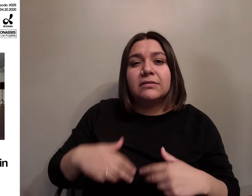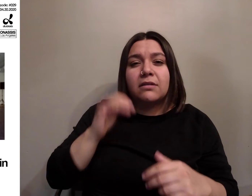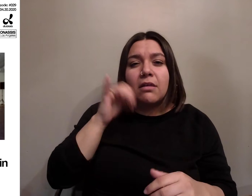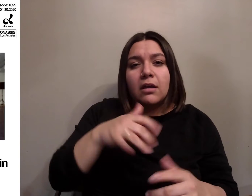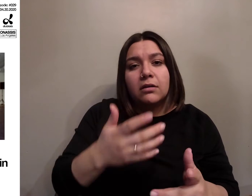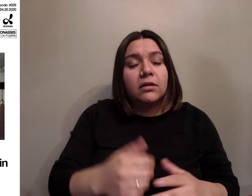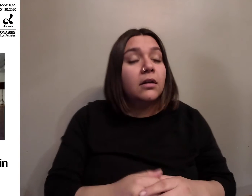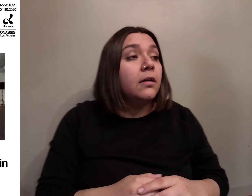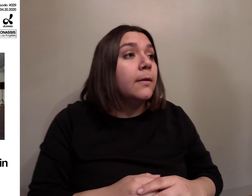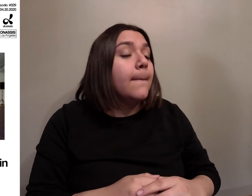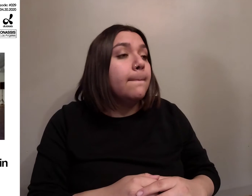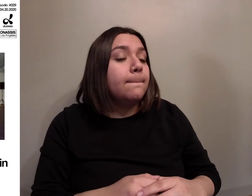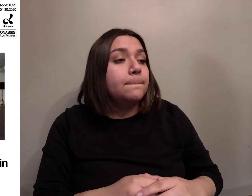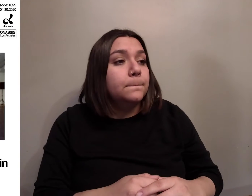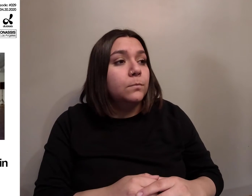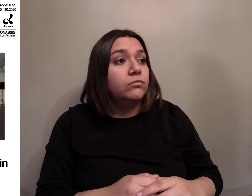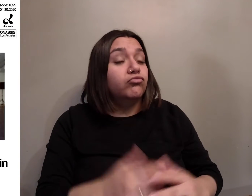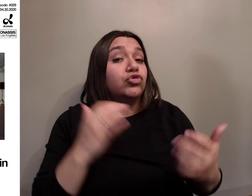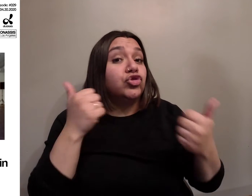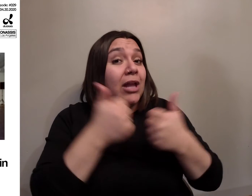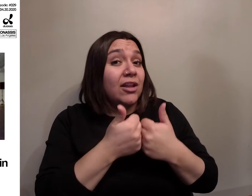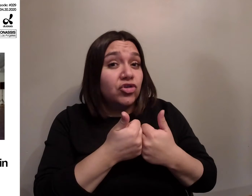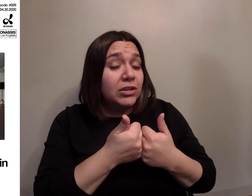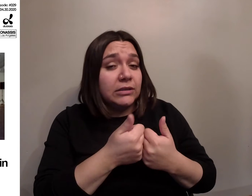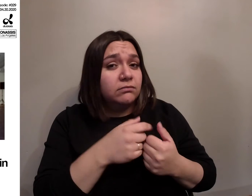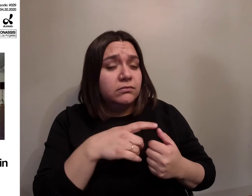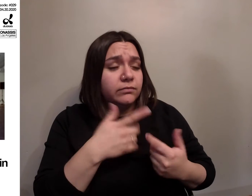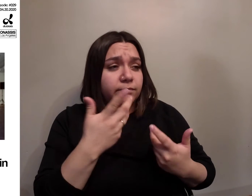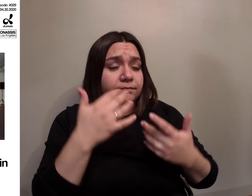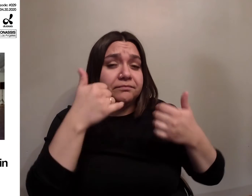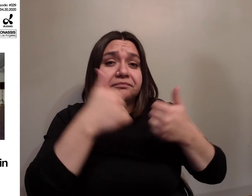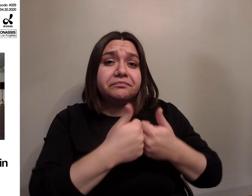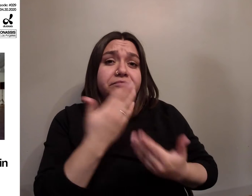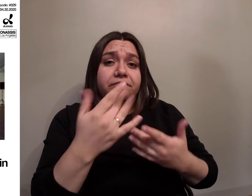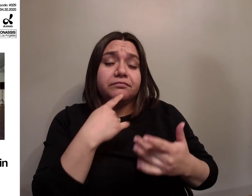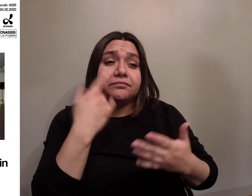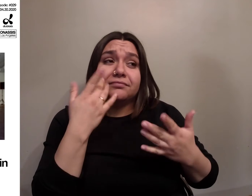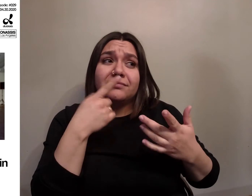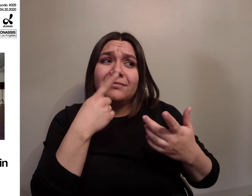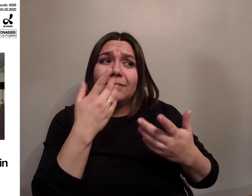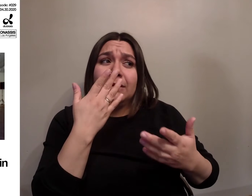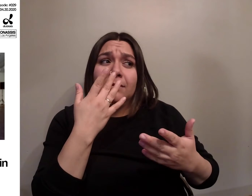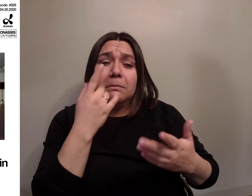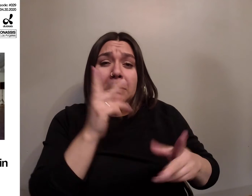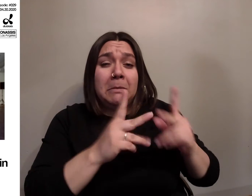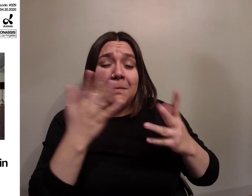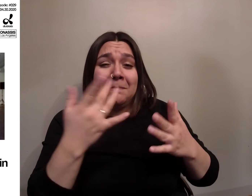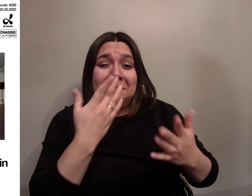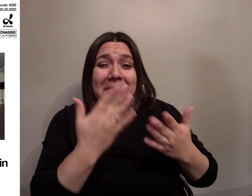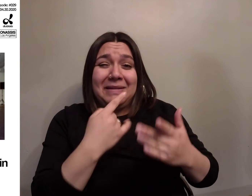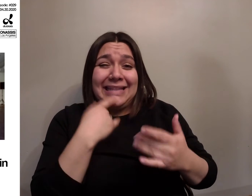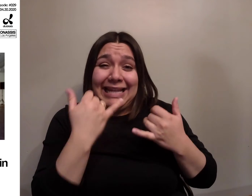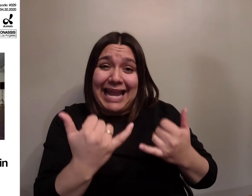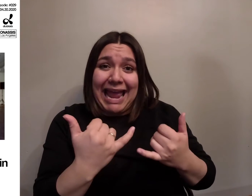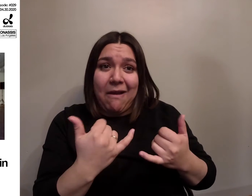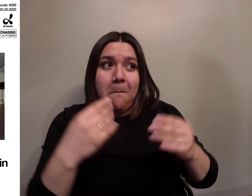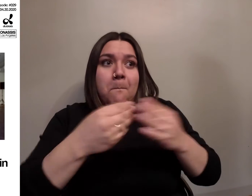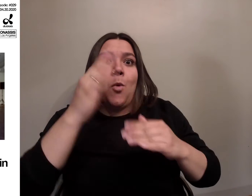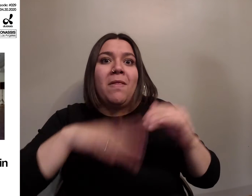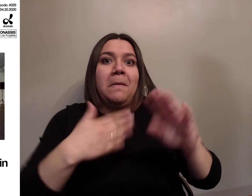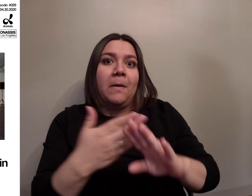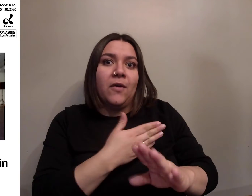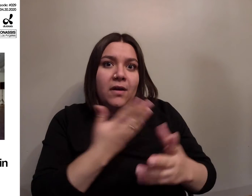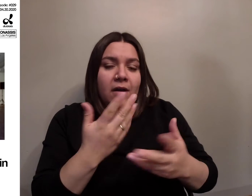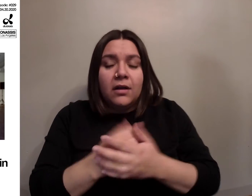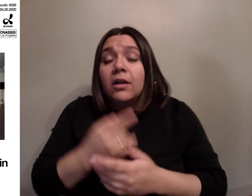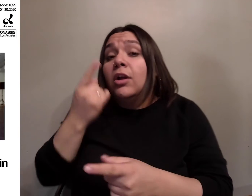the current moment a lot, and a lot of members of the group have experienced the death